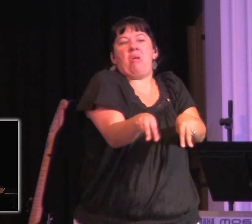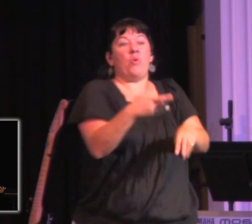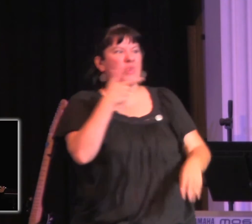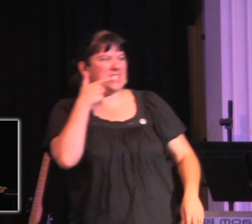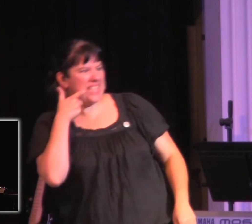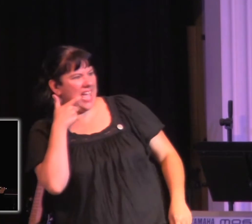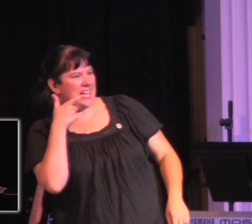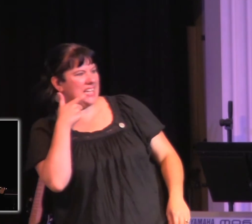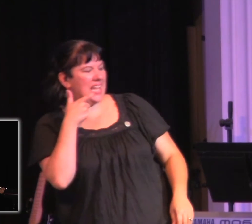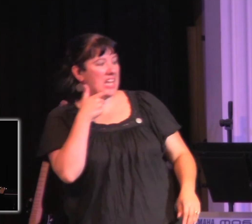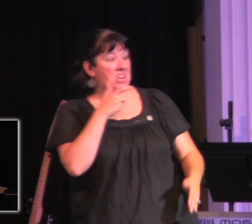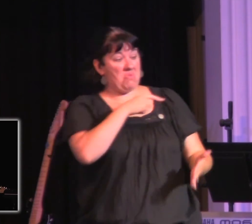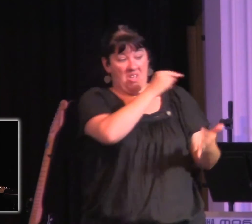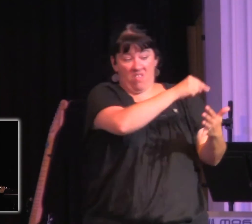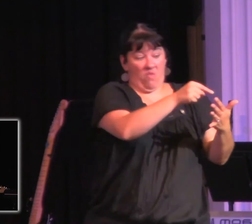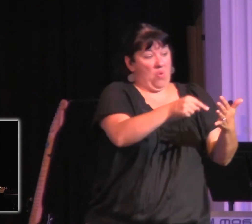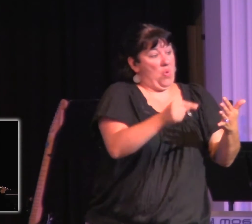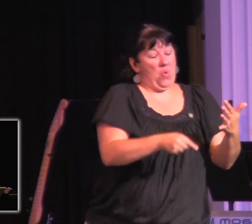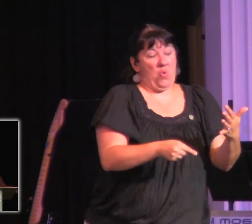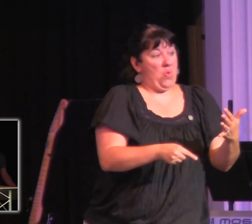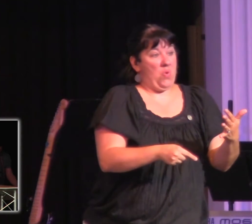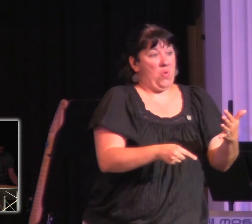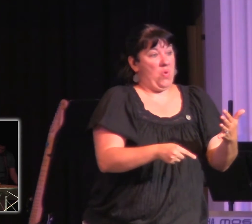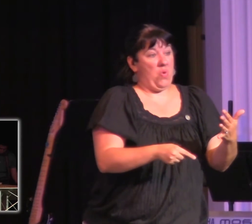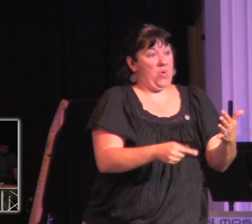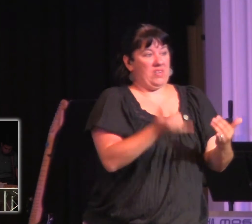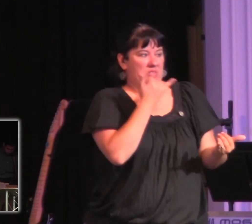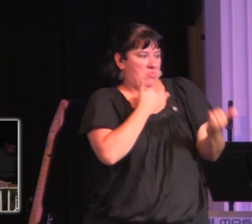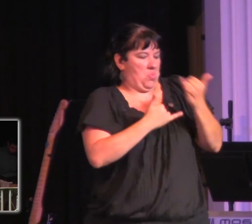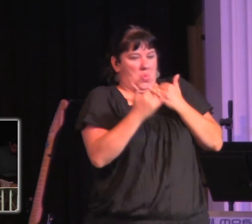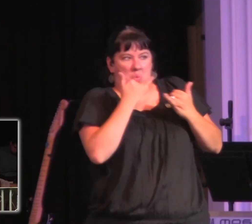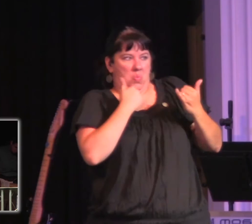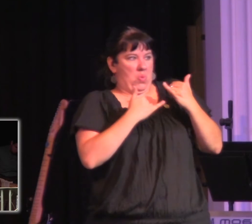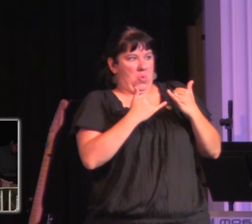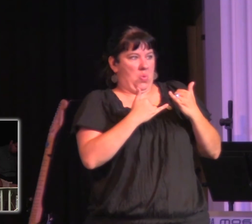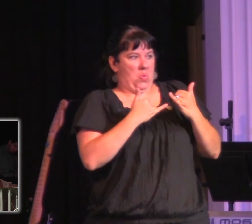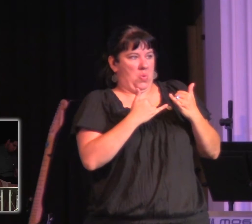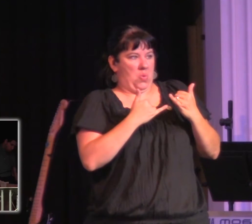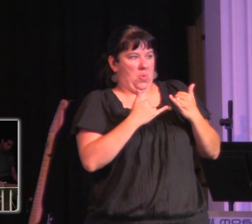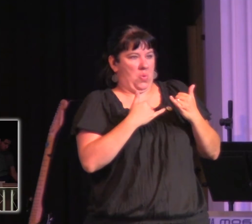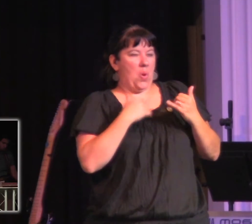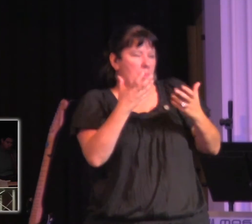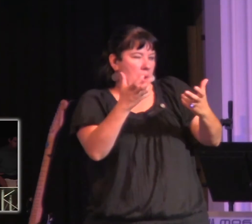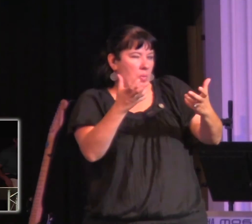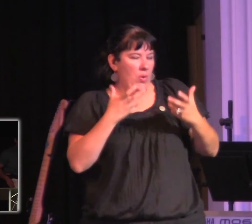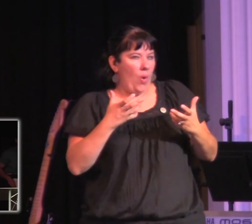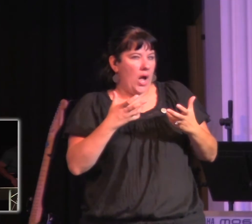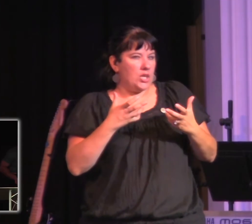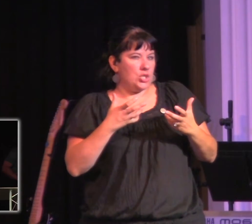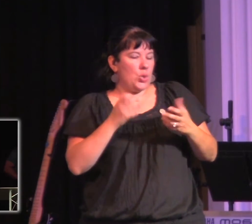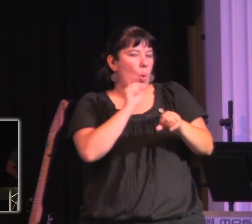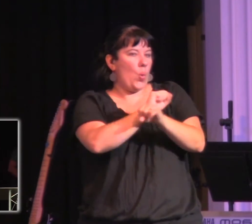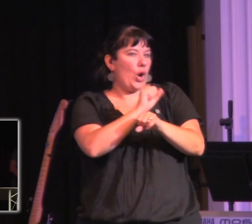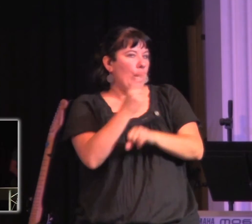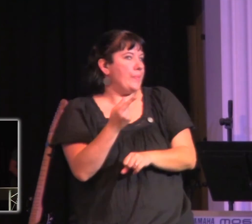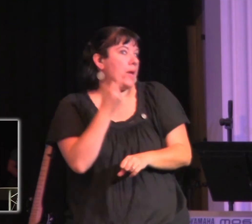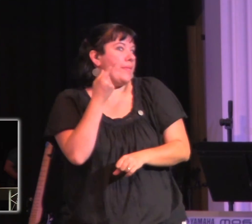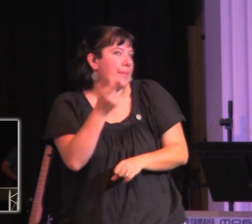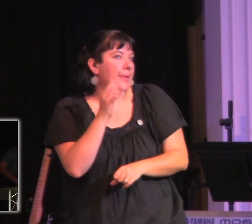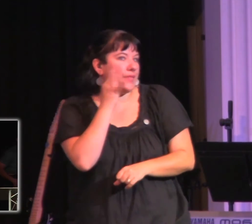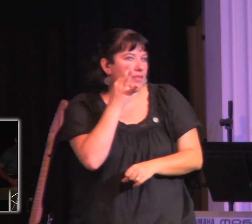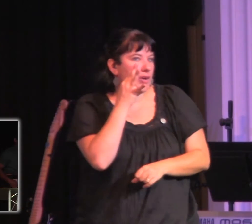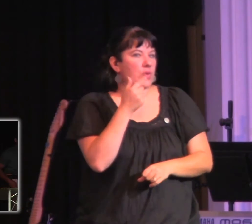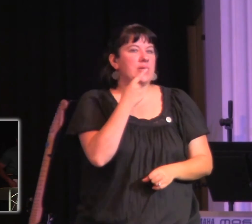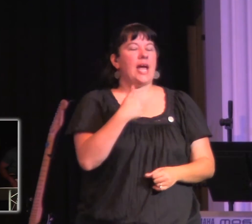trying to work on this fruit. And it's like, man, if I could just bring this anger under control, I'm not going to be angry. And